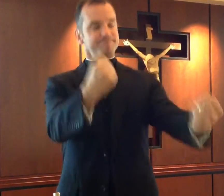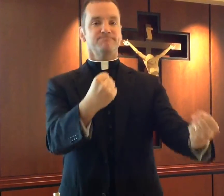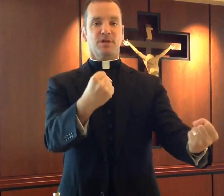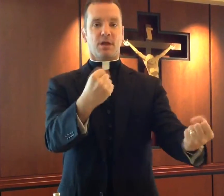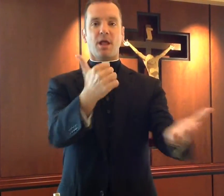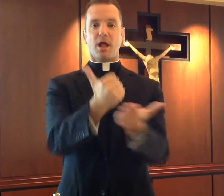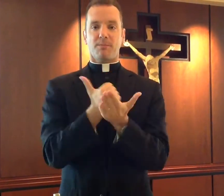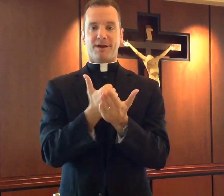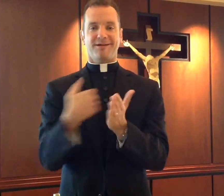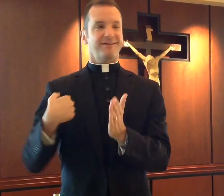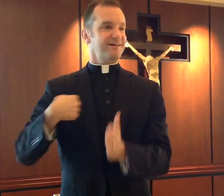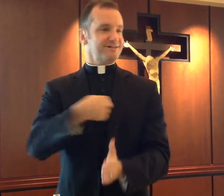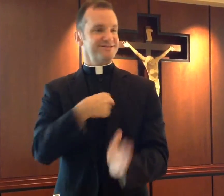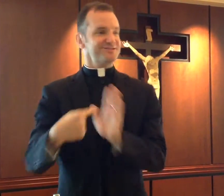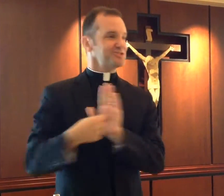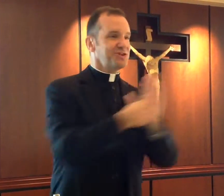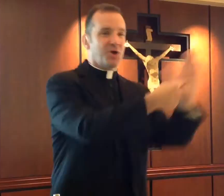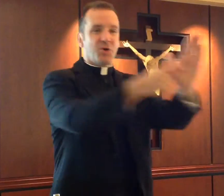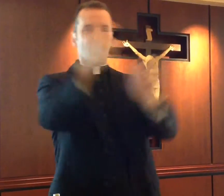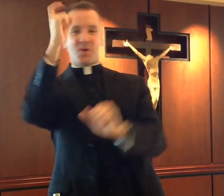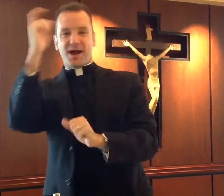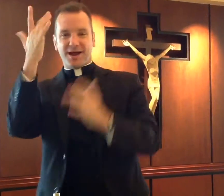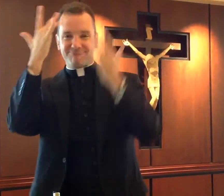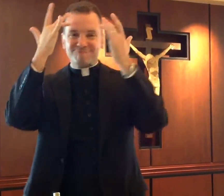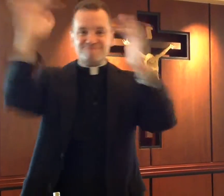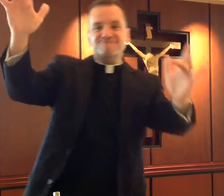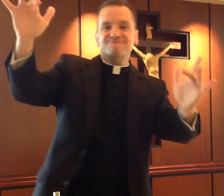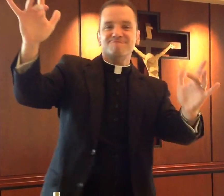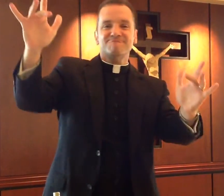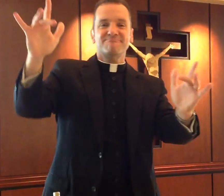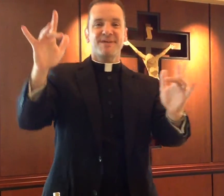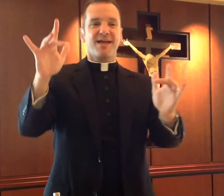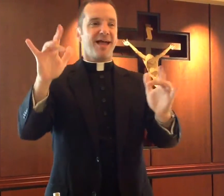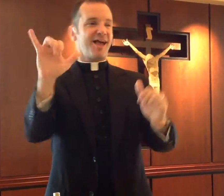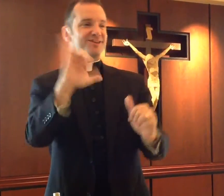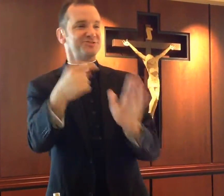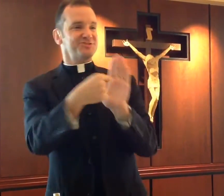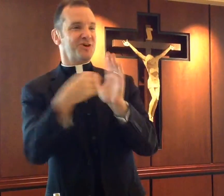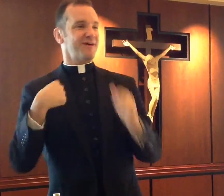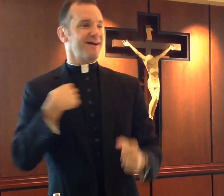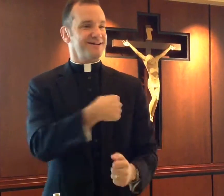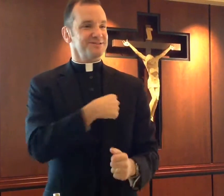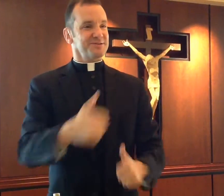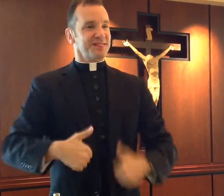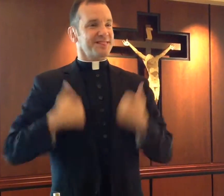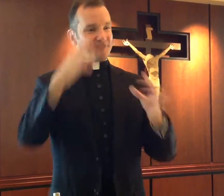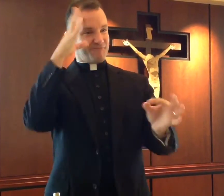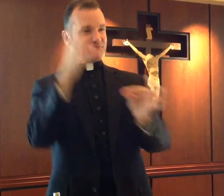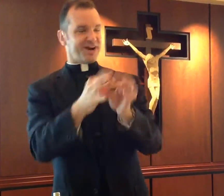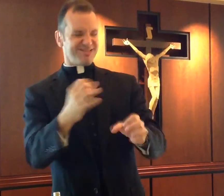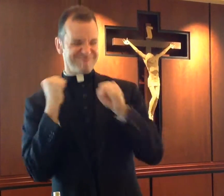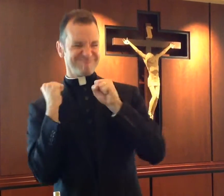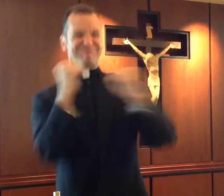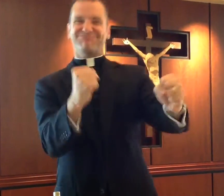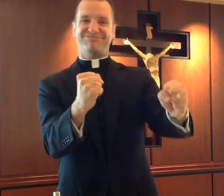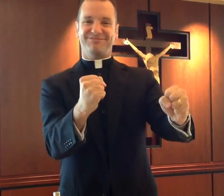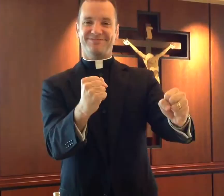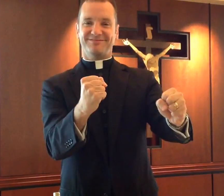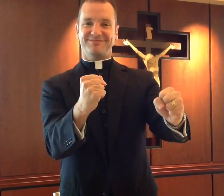will help us to have true strength to show our wisdom and intelligence to the nations. Also, to